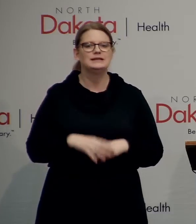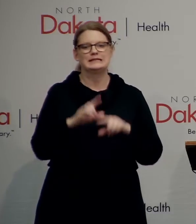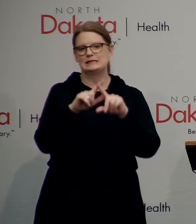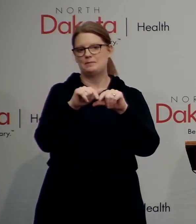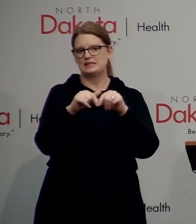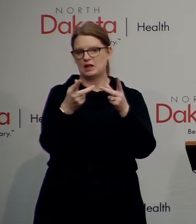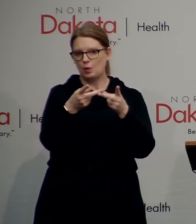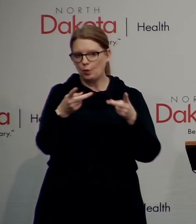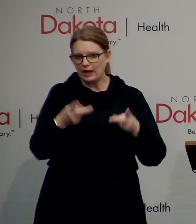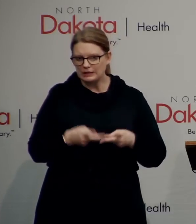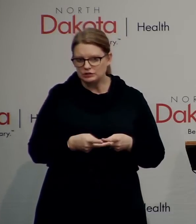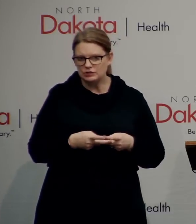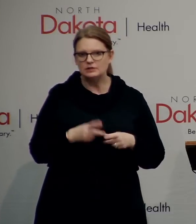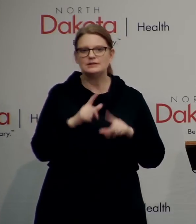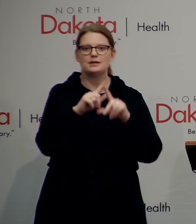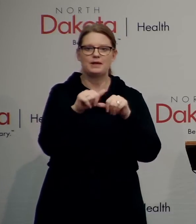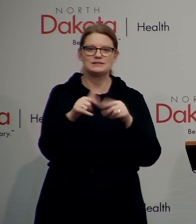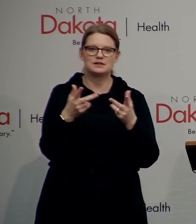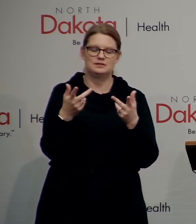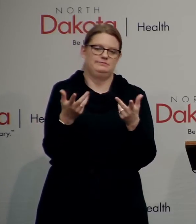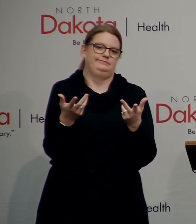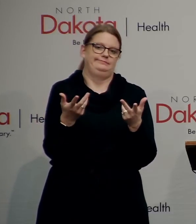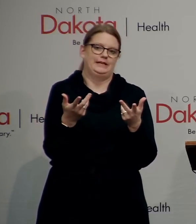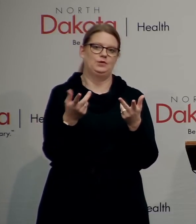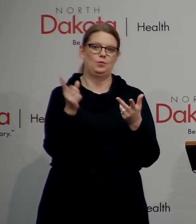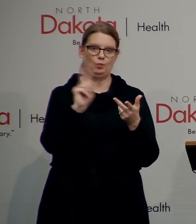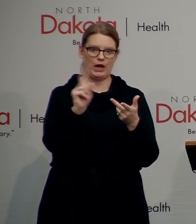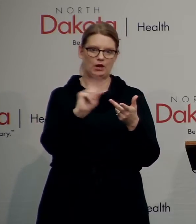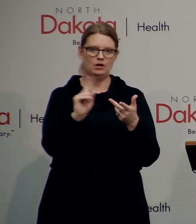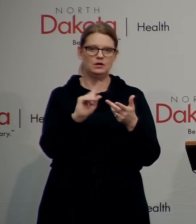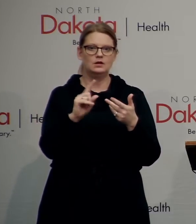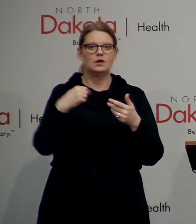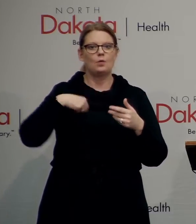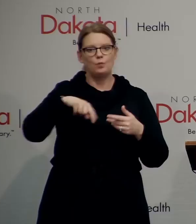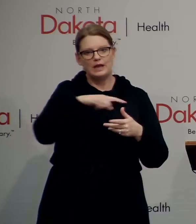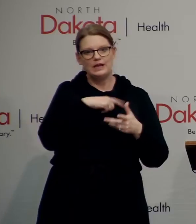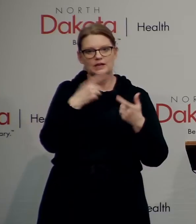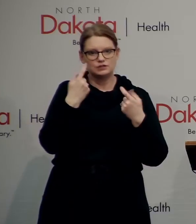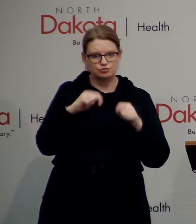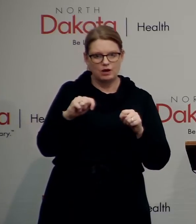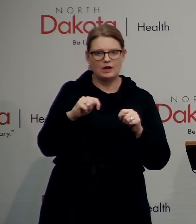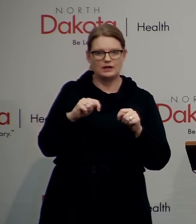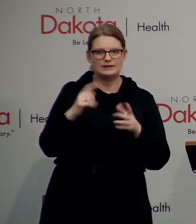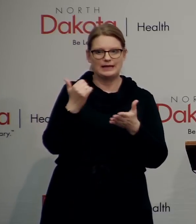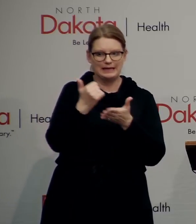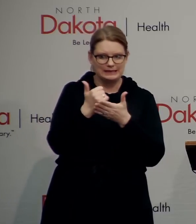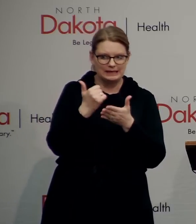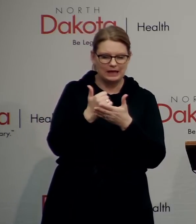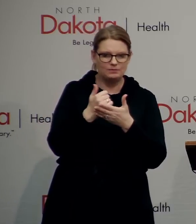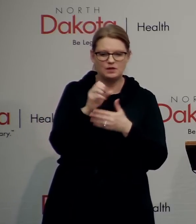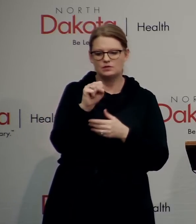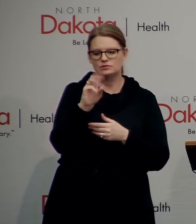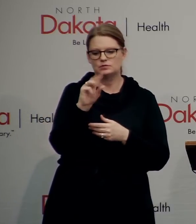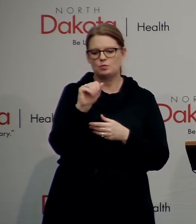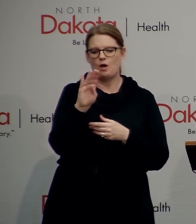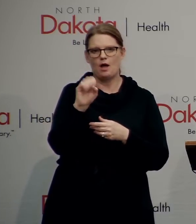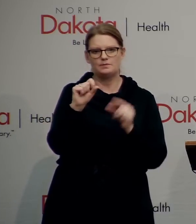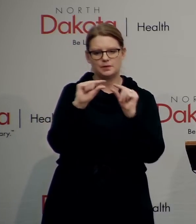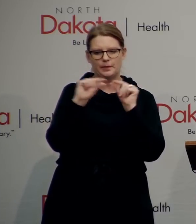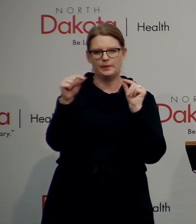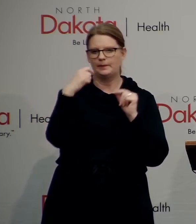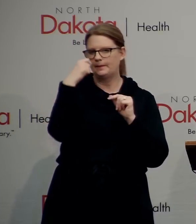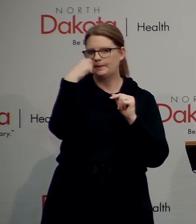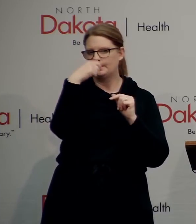the location, it depends on the facility, and we're doing everything that we can to help get those collection swabs and